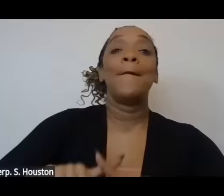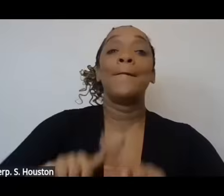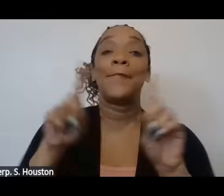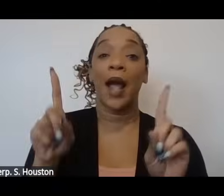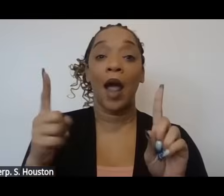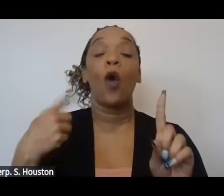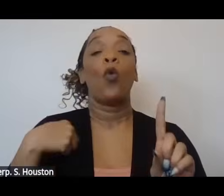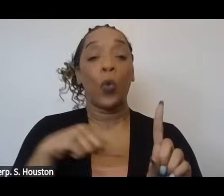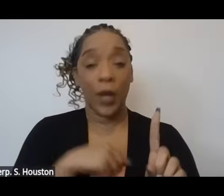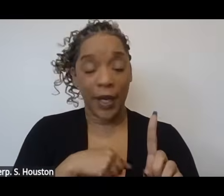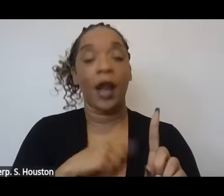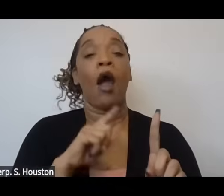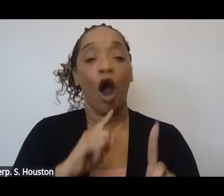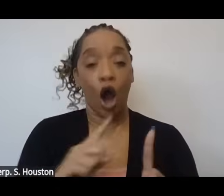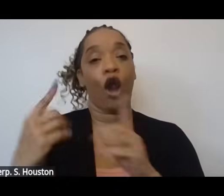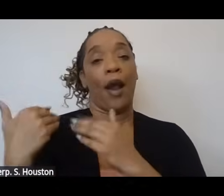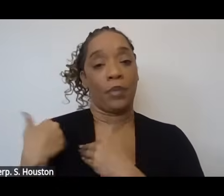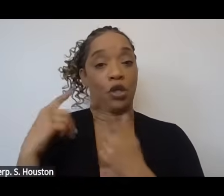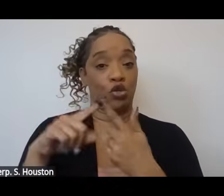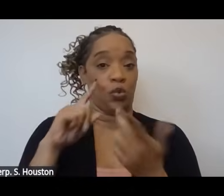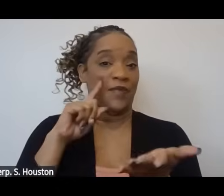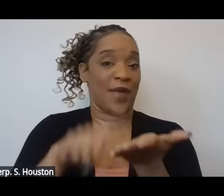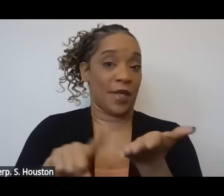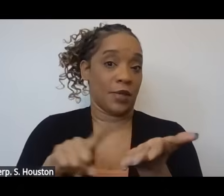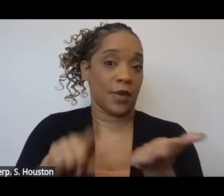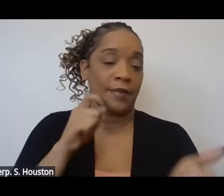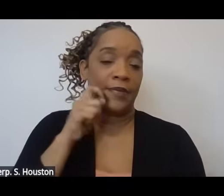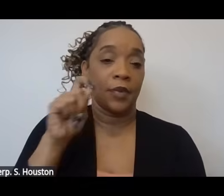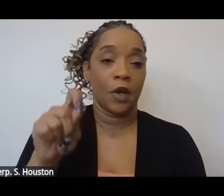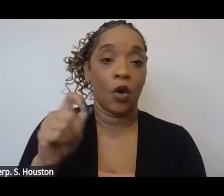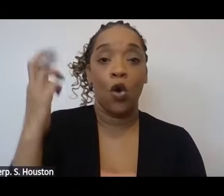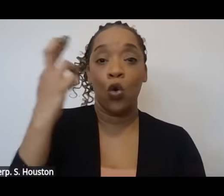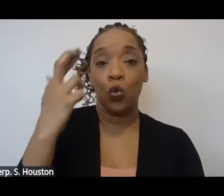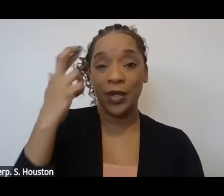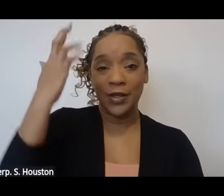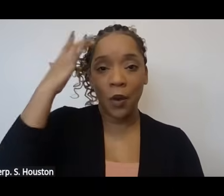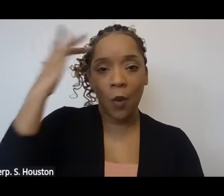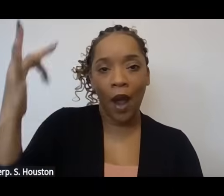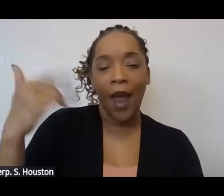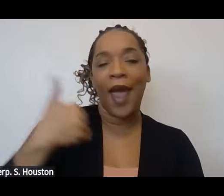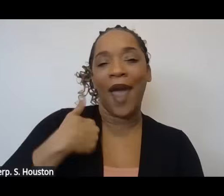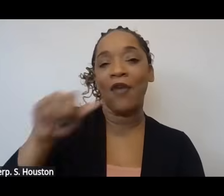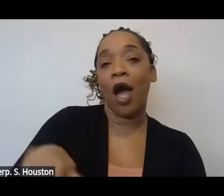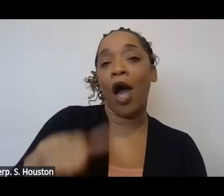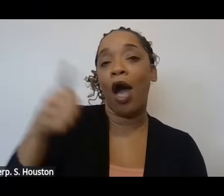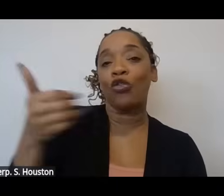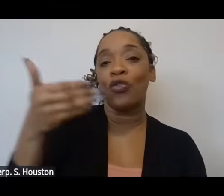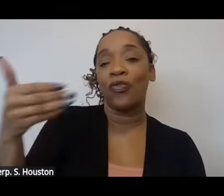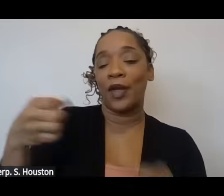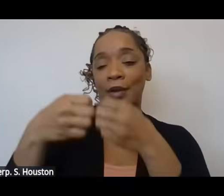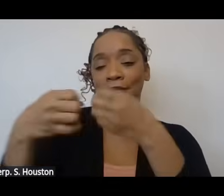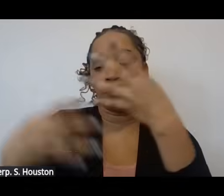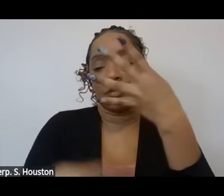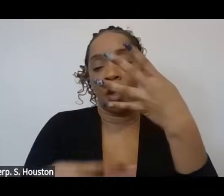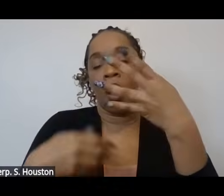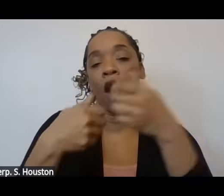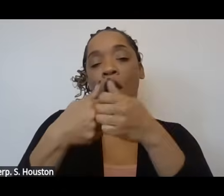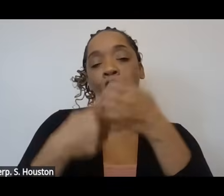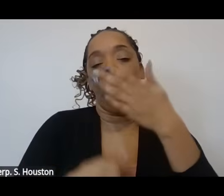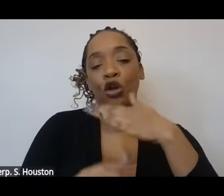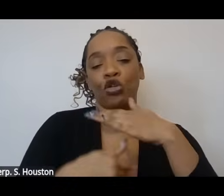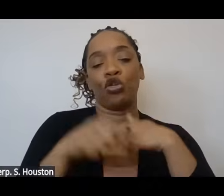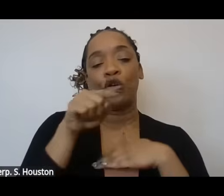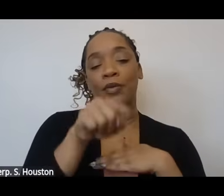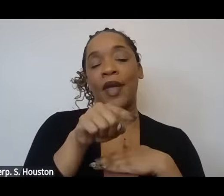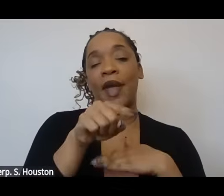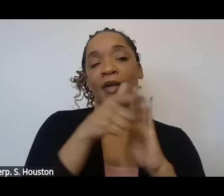investigate. And the reason for that is because there are other provisions under the statute that have a remedy other than just affecting a